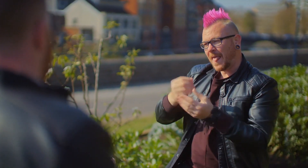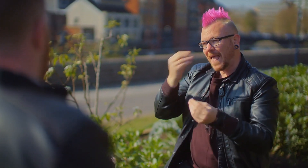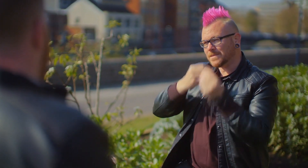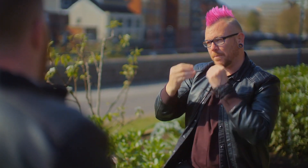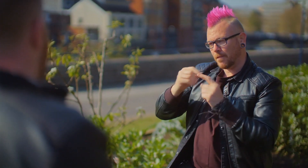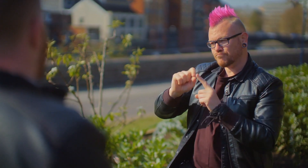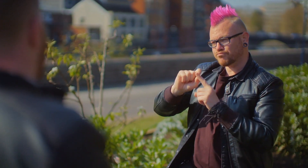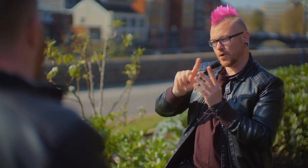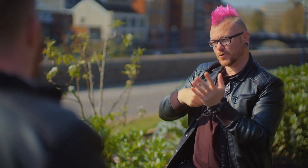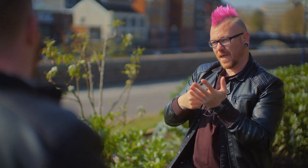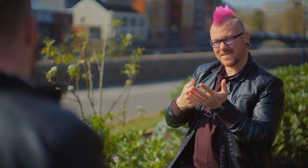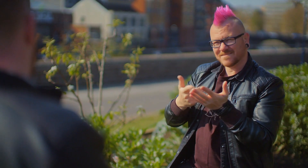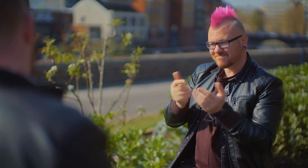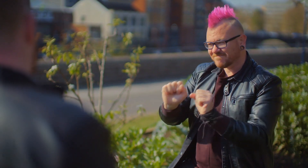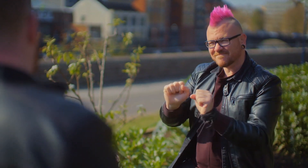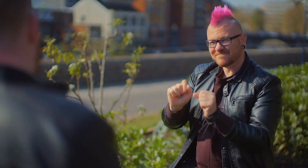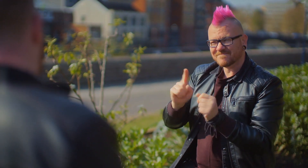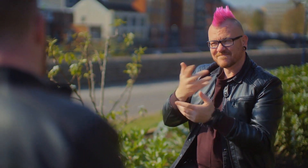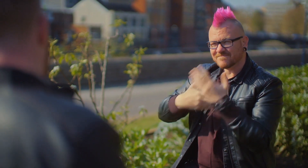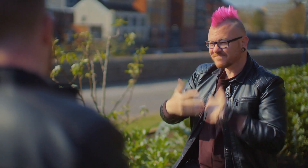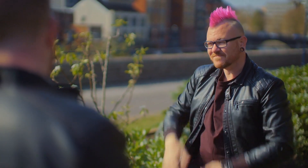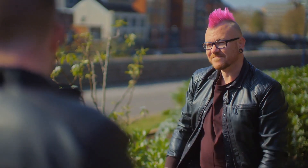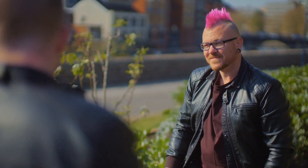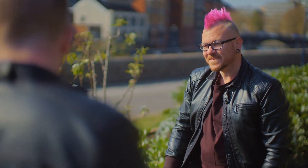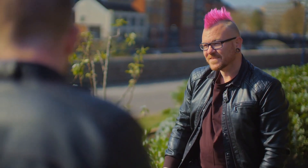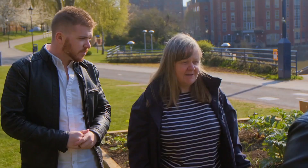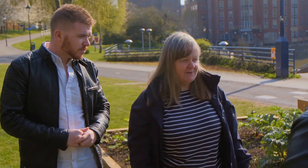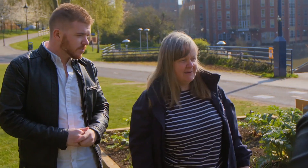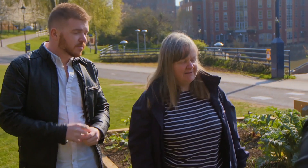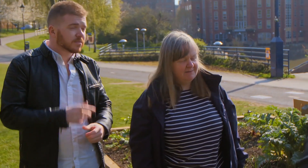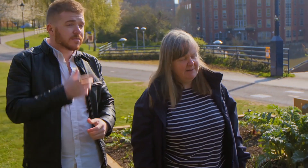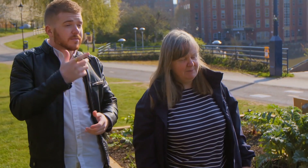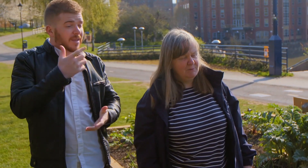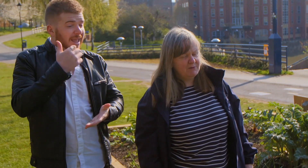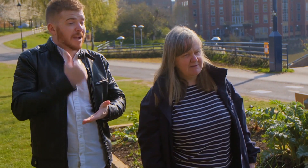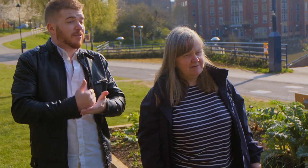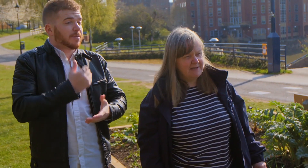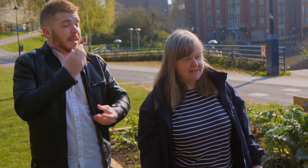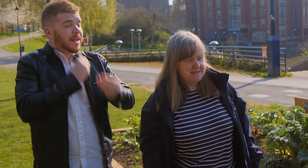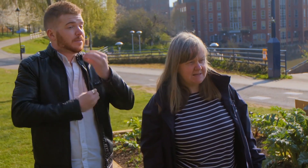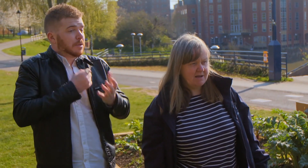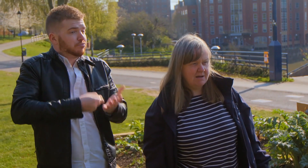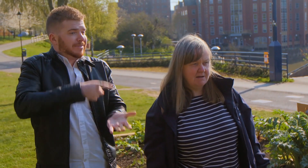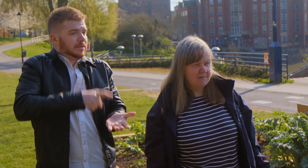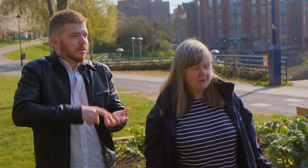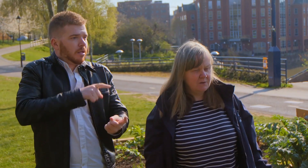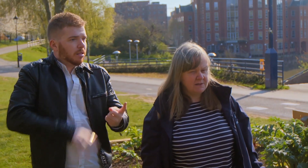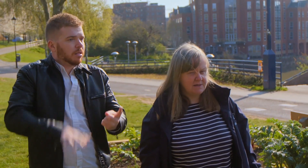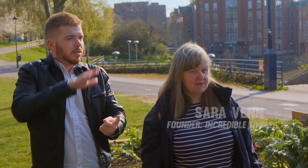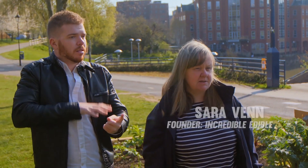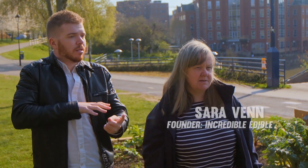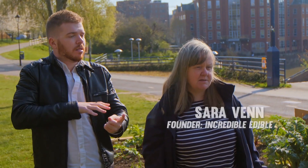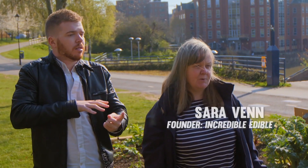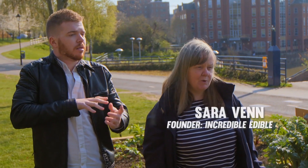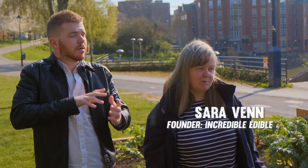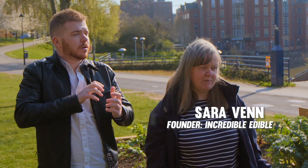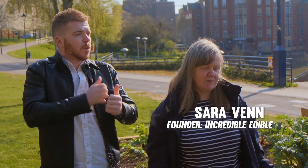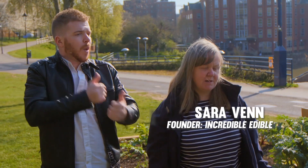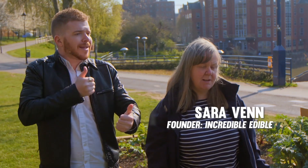So incredible edible project. Can you tell me a bit more? So Incredible Edible Bristol is an organisation that supports people to